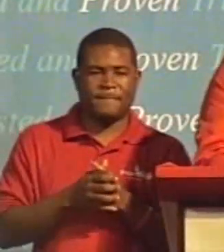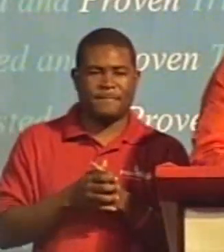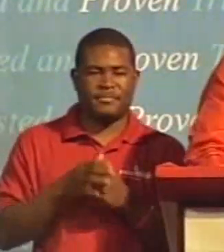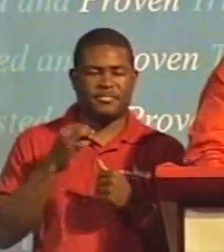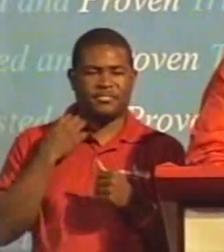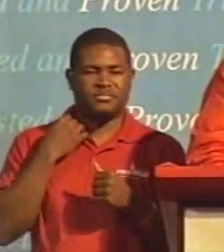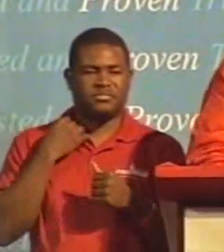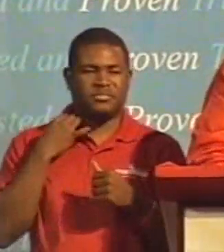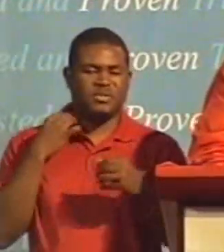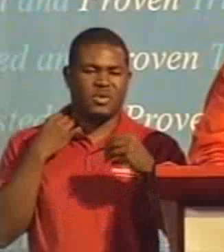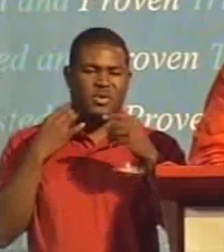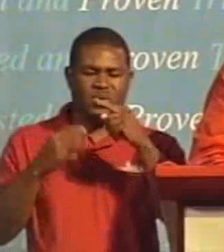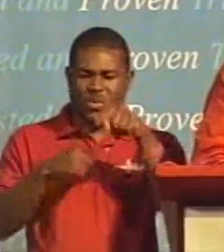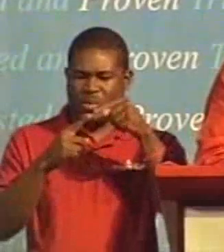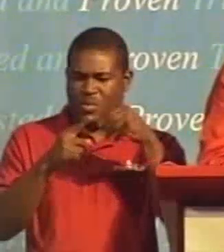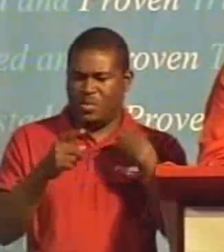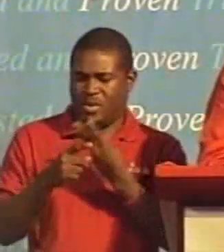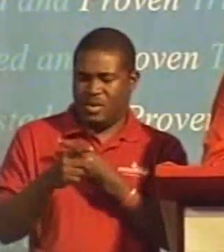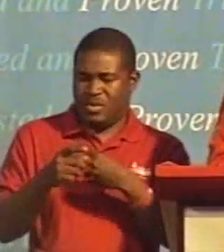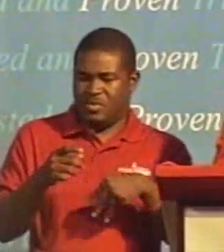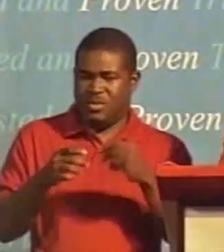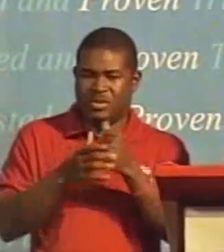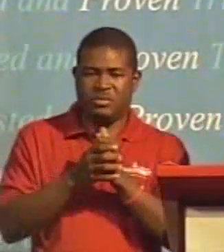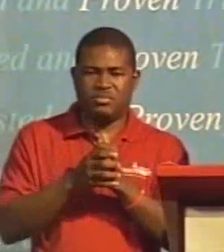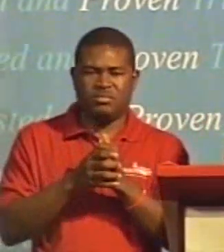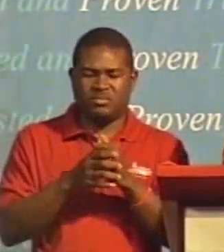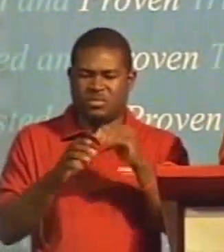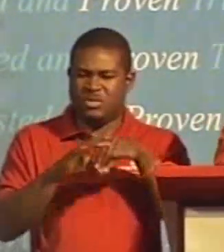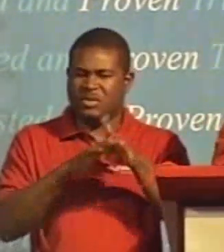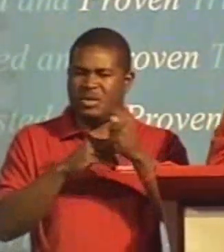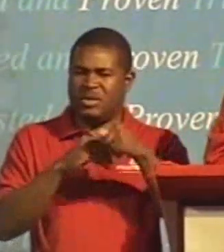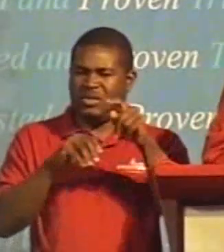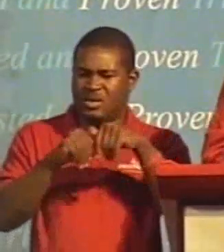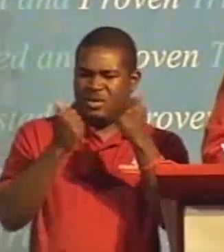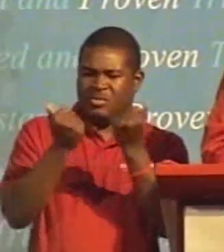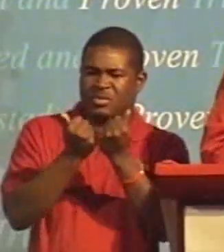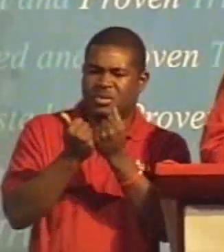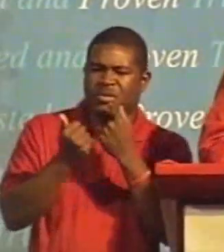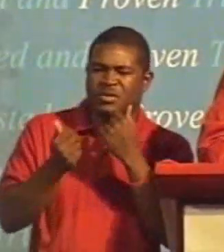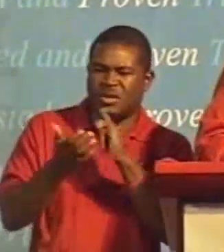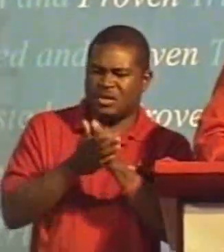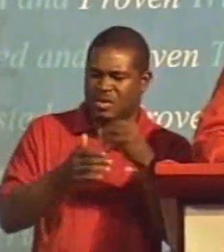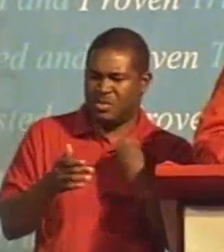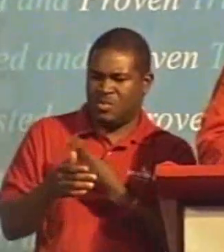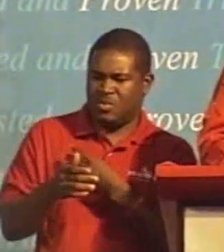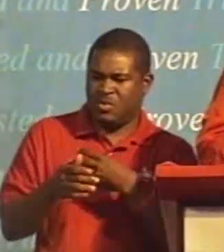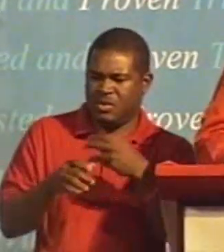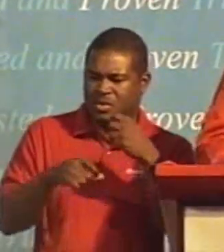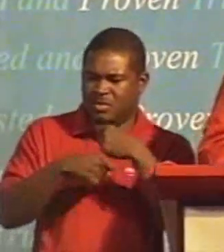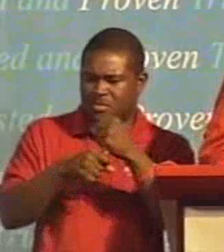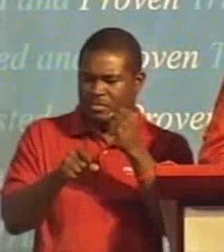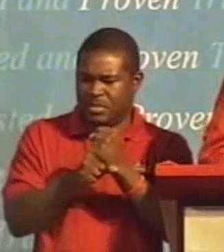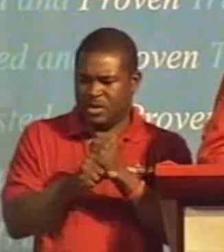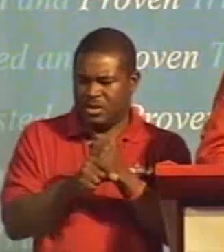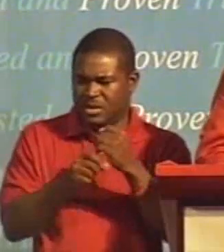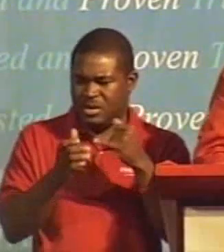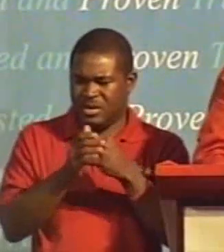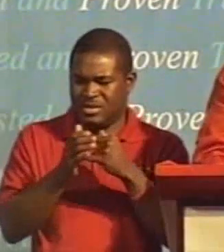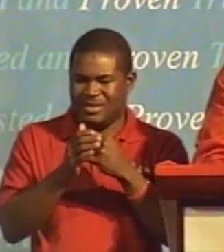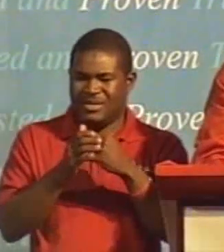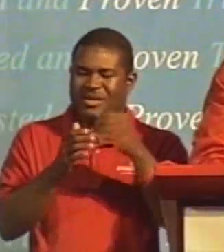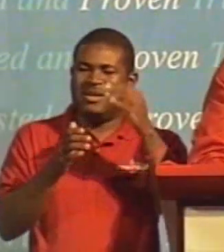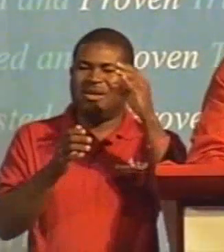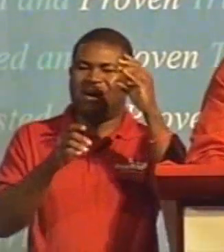When we dredged the harbor, you know, they said that we're going to cause Sanders Beach to disappear. You remember that man called